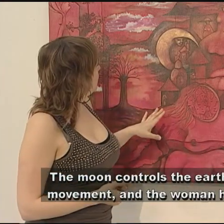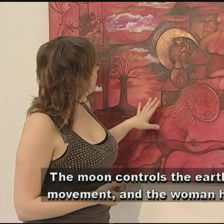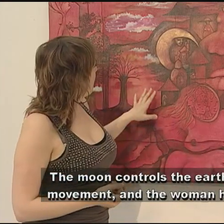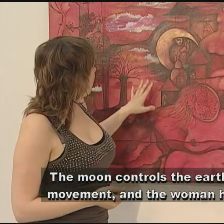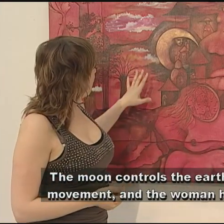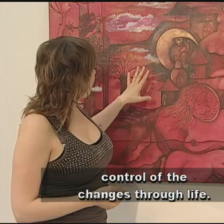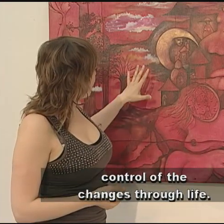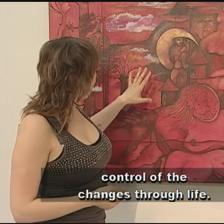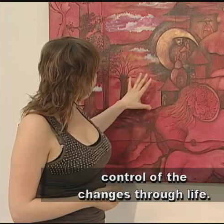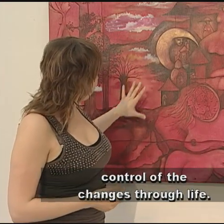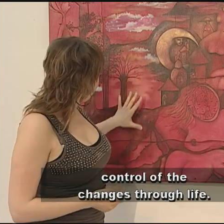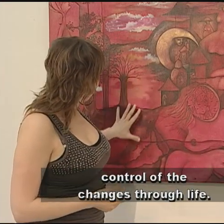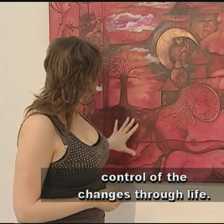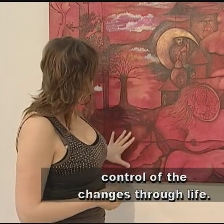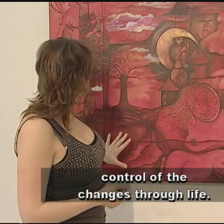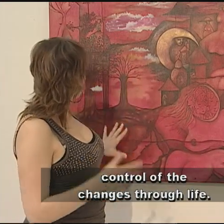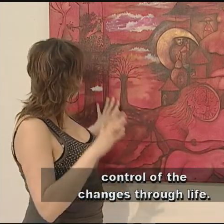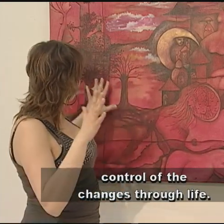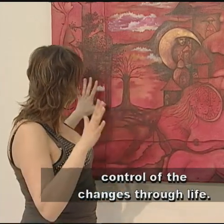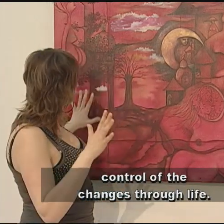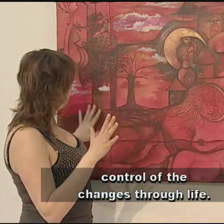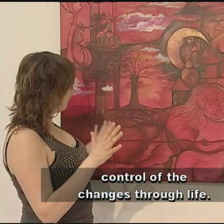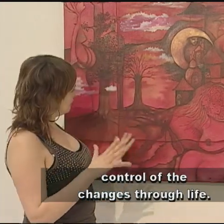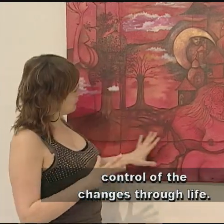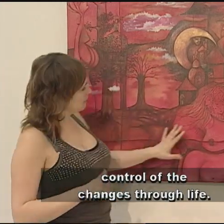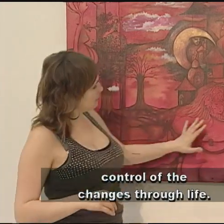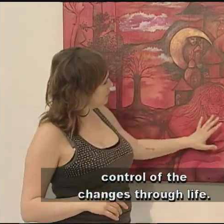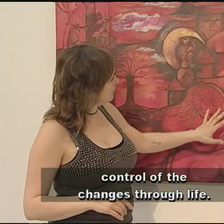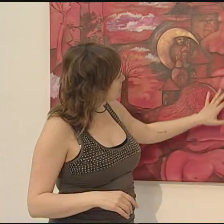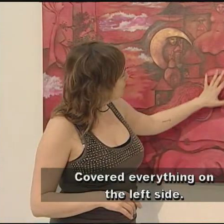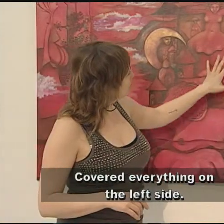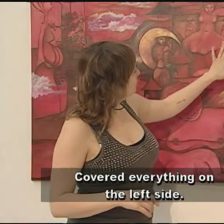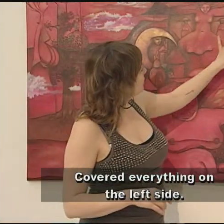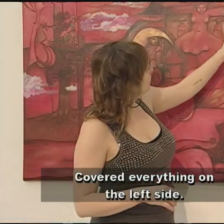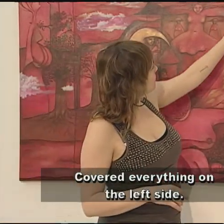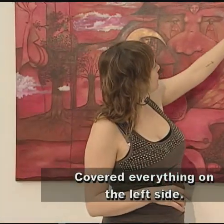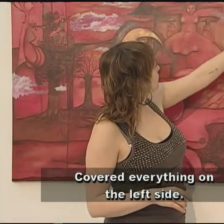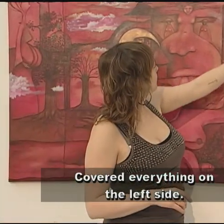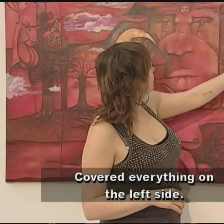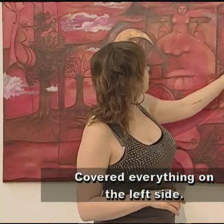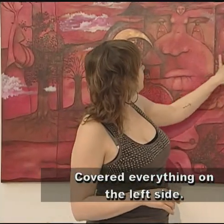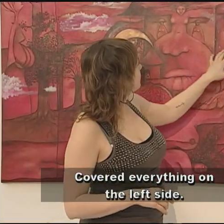controls the earth's movement, and the woman is in control of the changes through life. Covered everything on the left